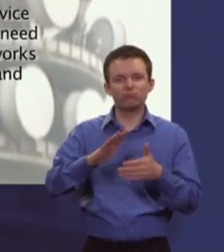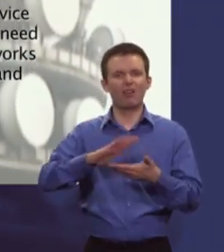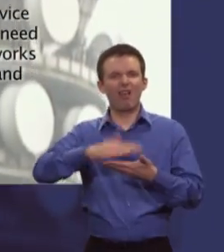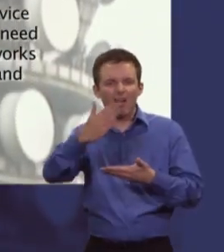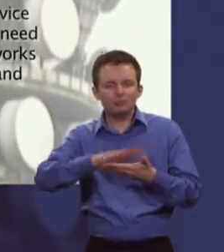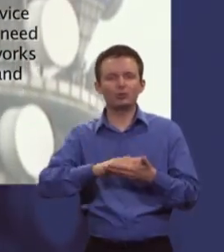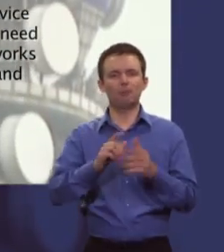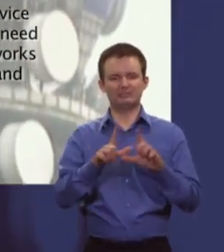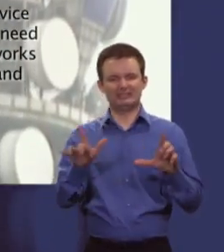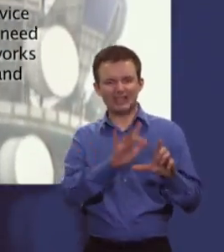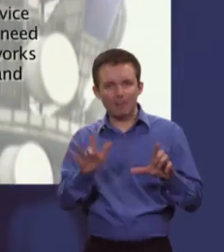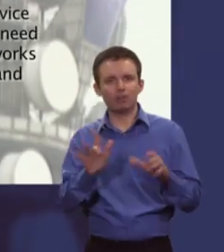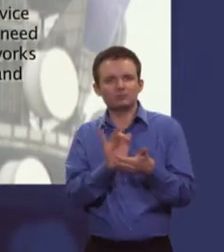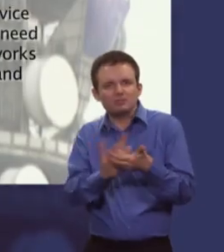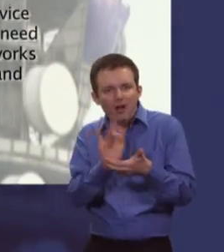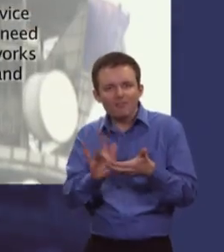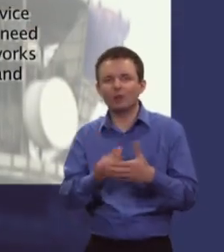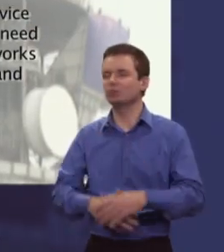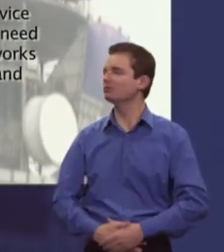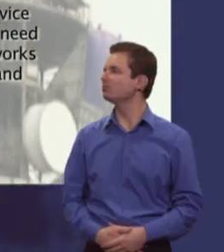laptops, tablets and smartphones.